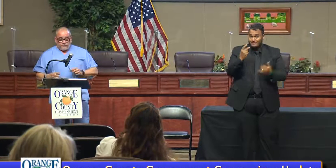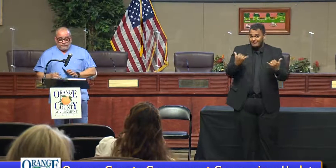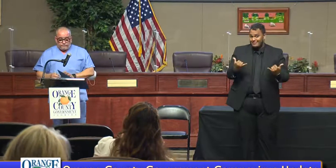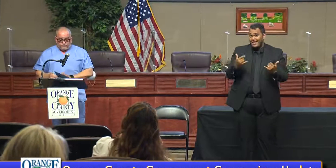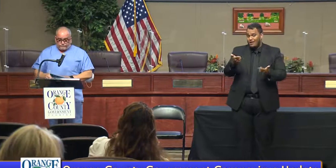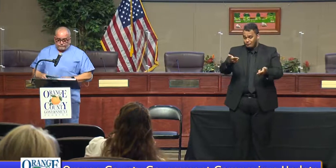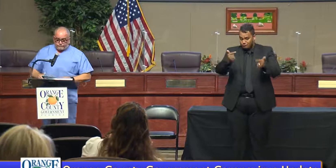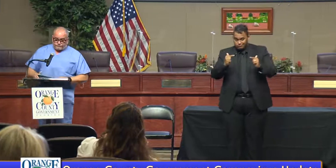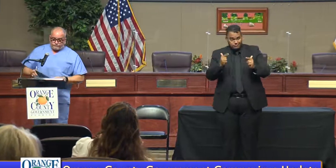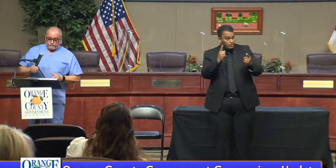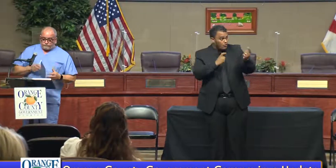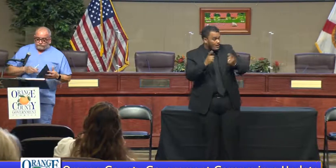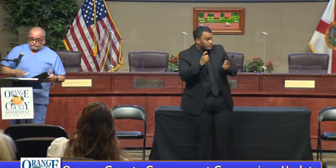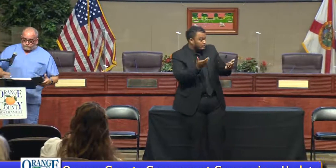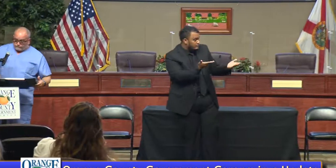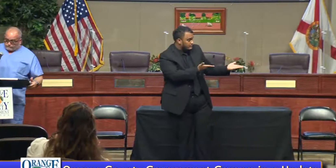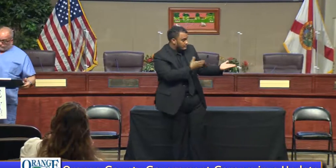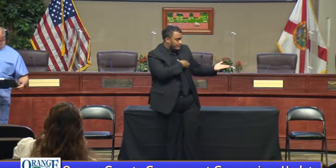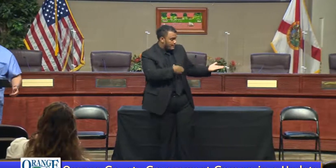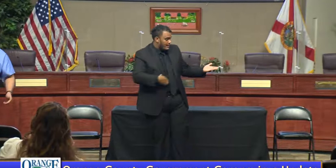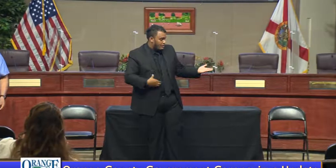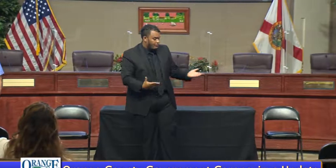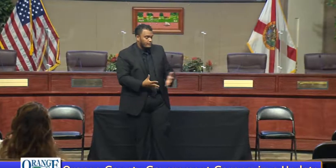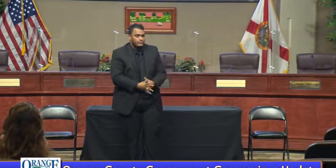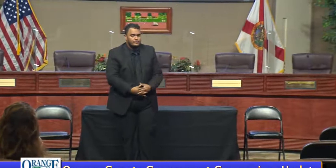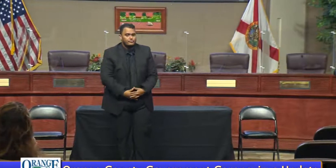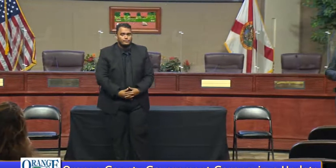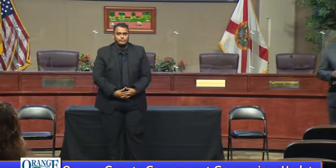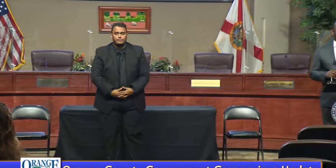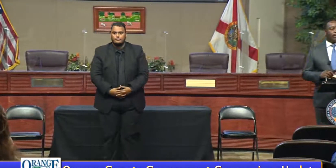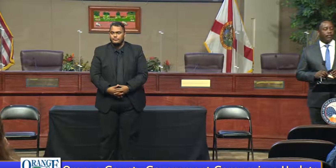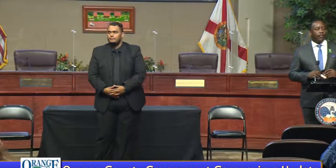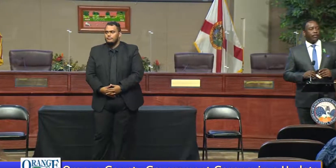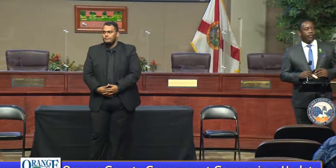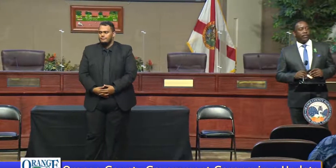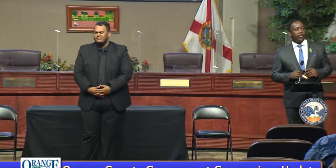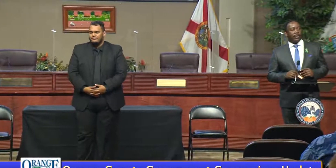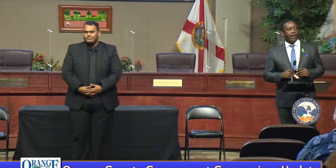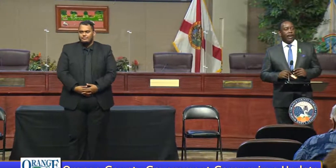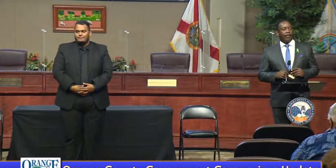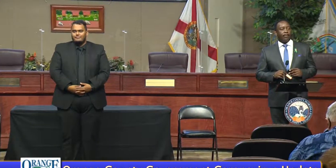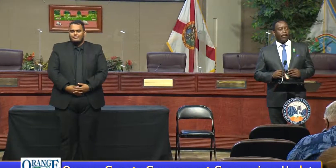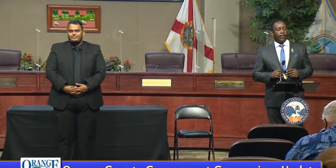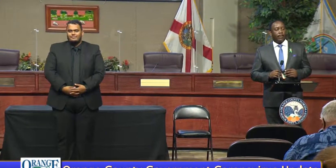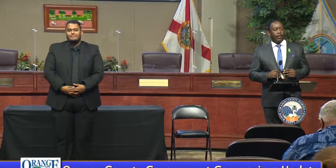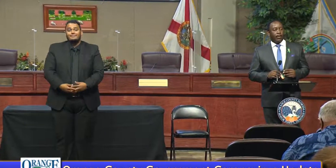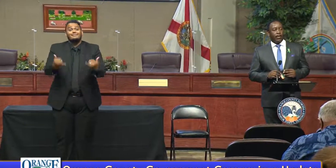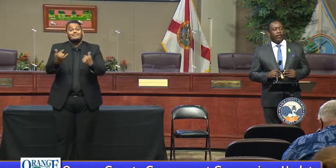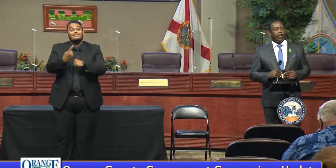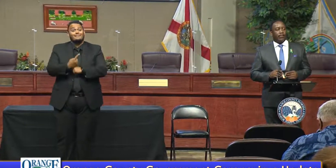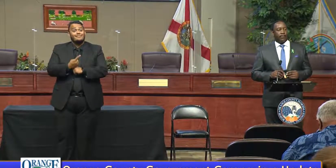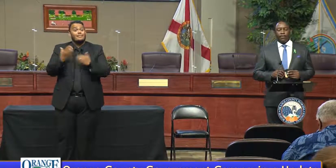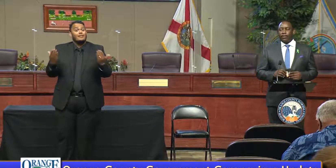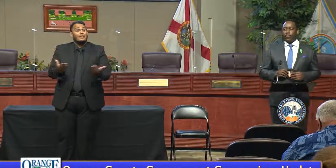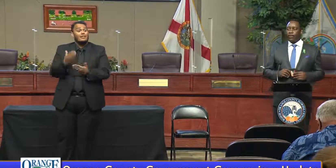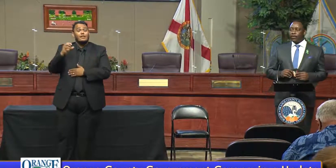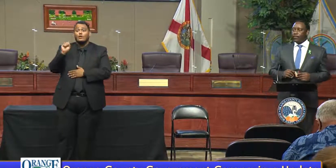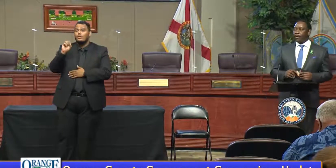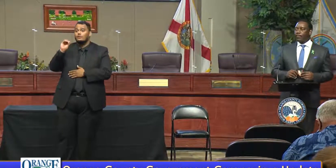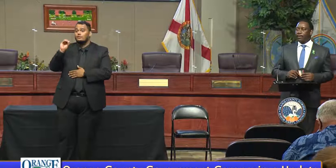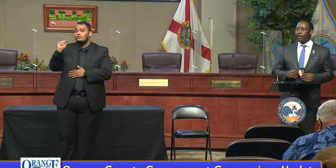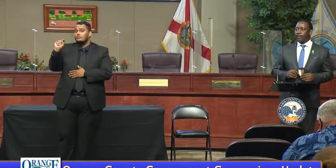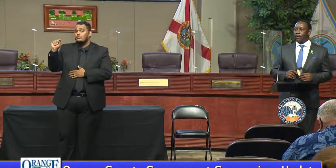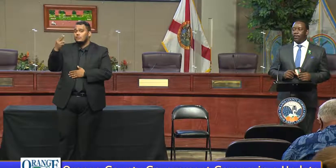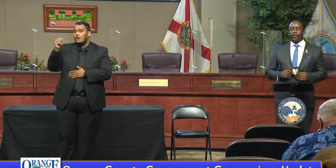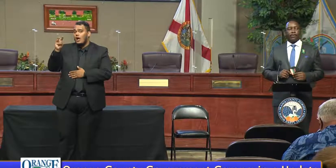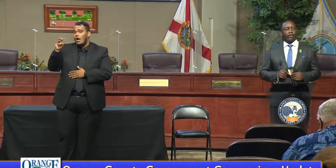Thank you. Okay, we do have Mr. Scott Howard here from the school district. If